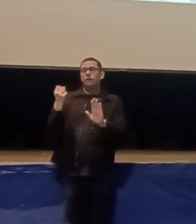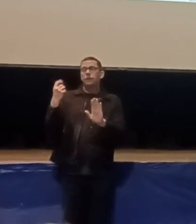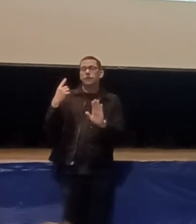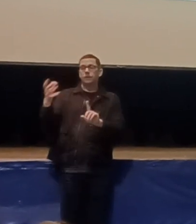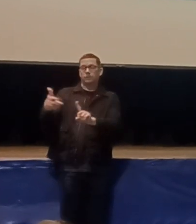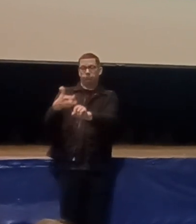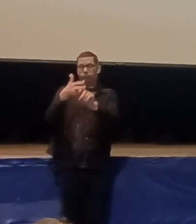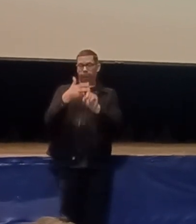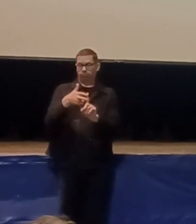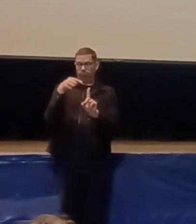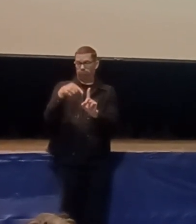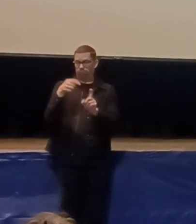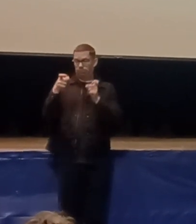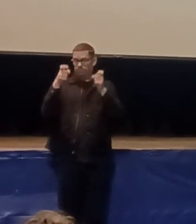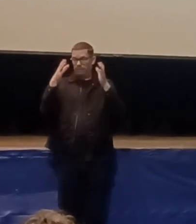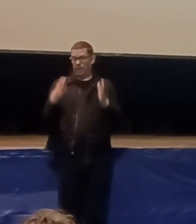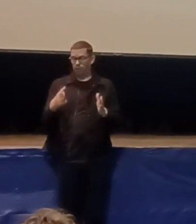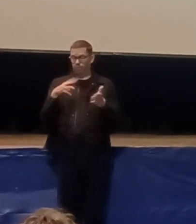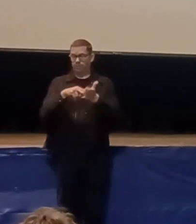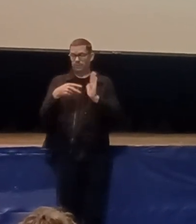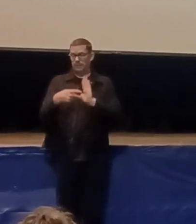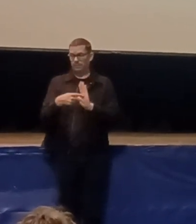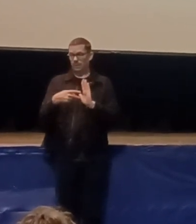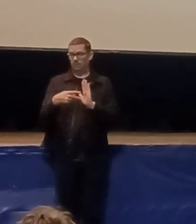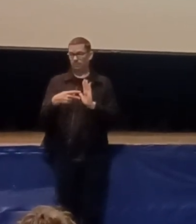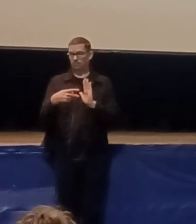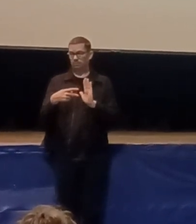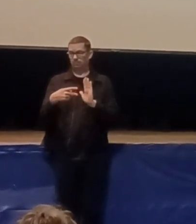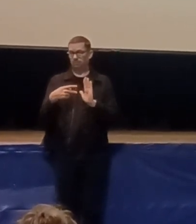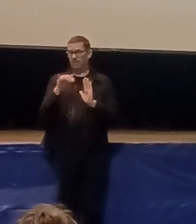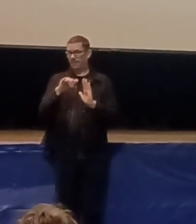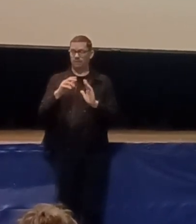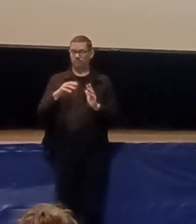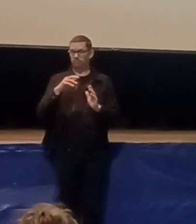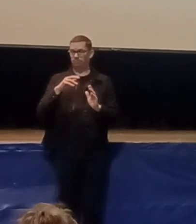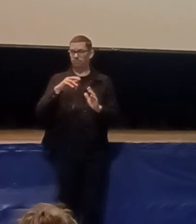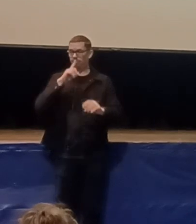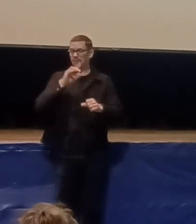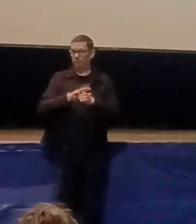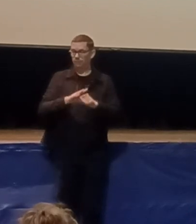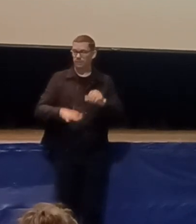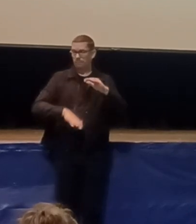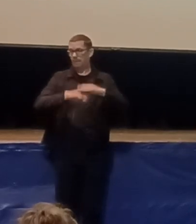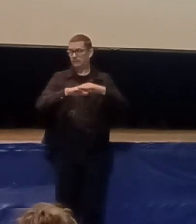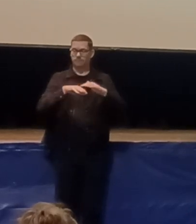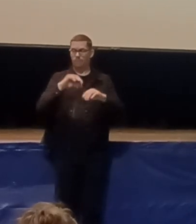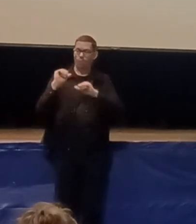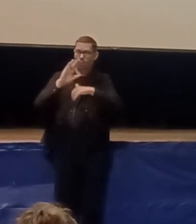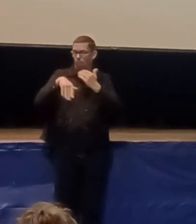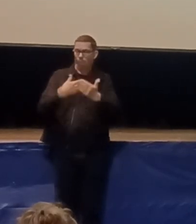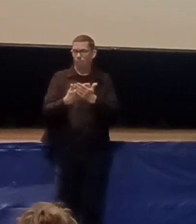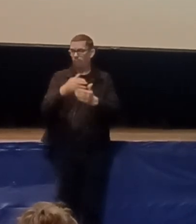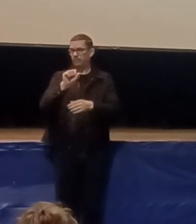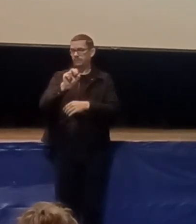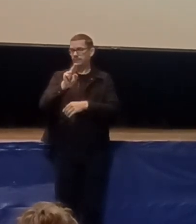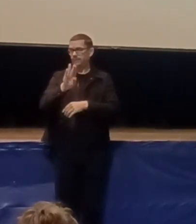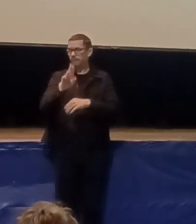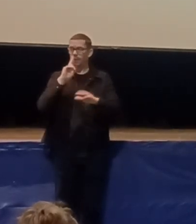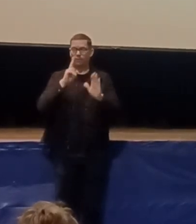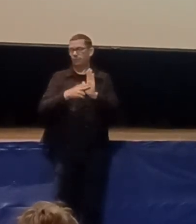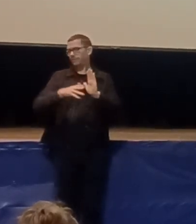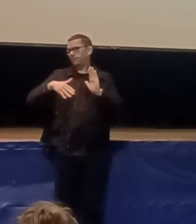manager does not mean, we will be close to that guaranteed maximum and deciding all of the subcontracts. That will be a ways